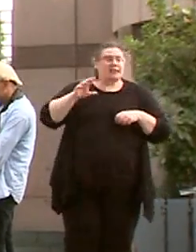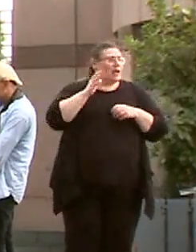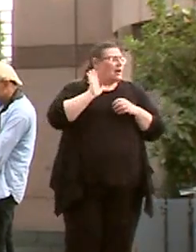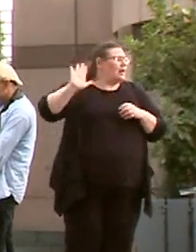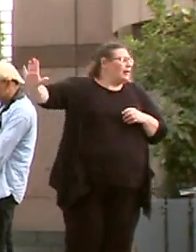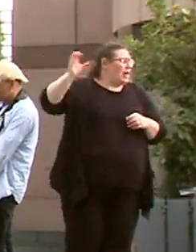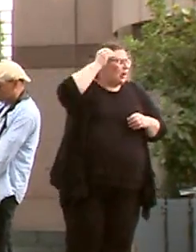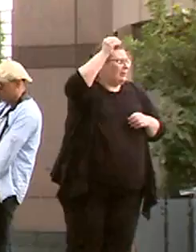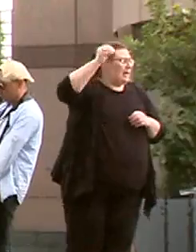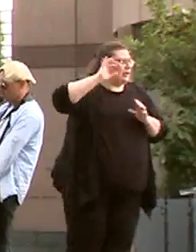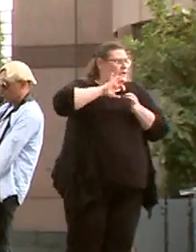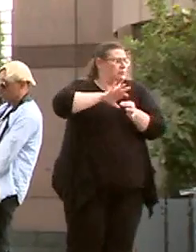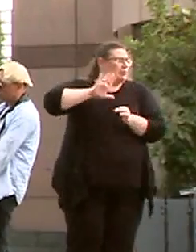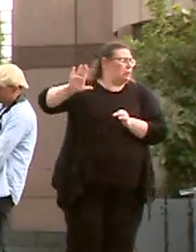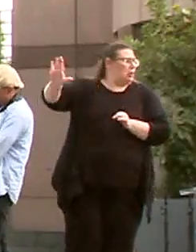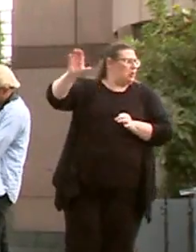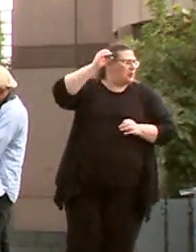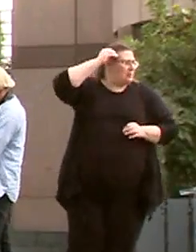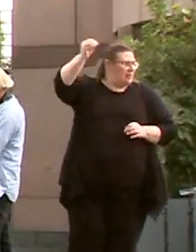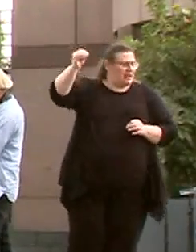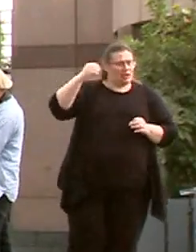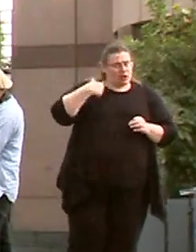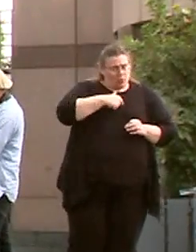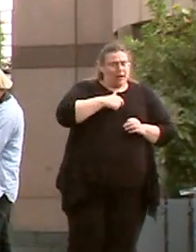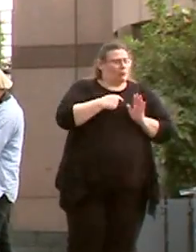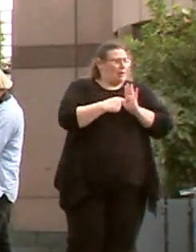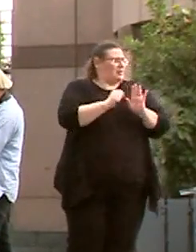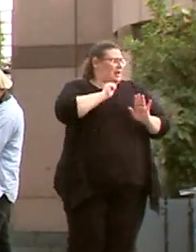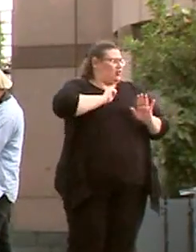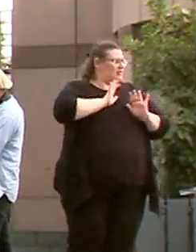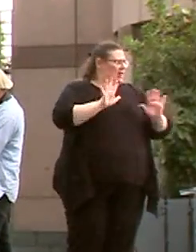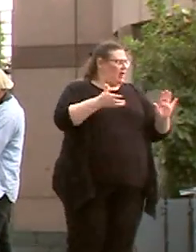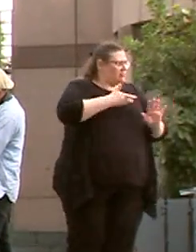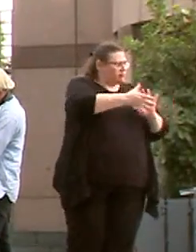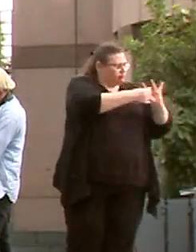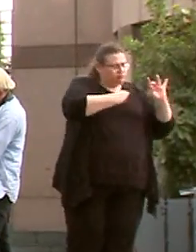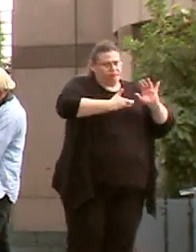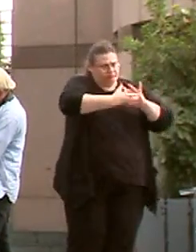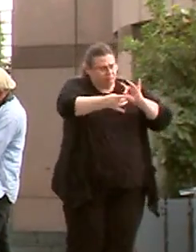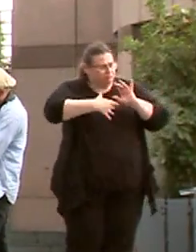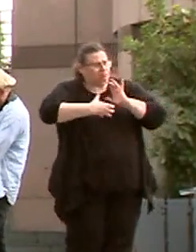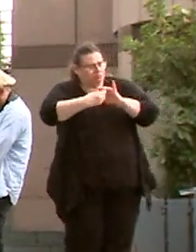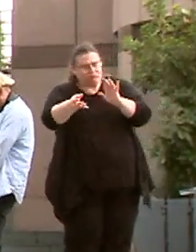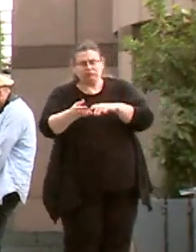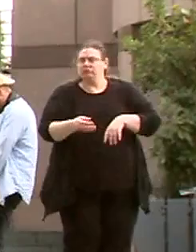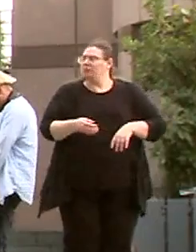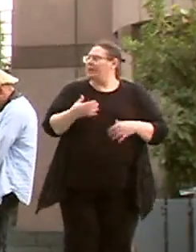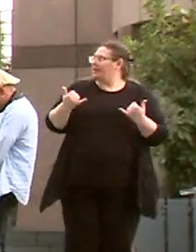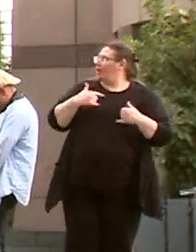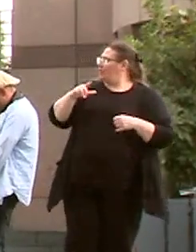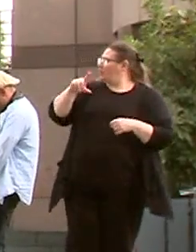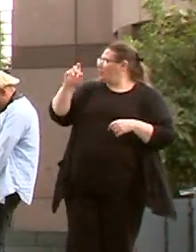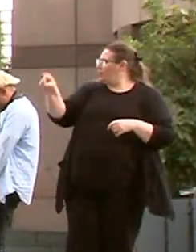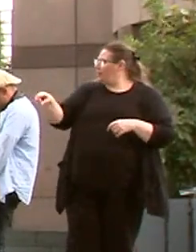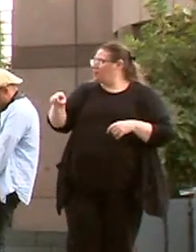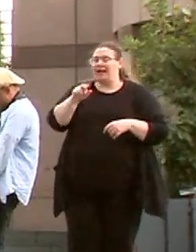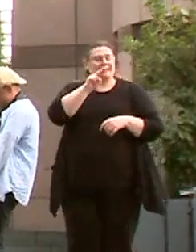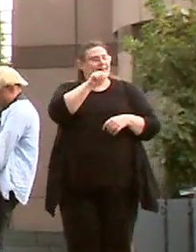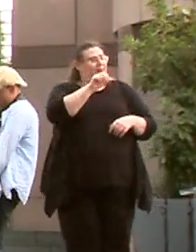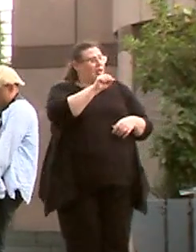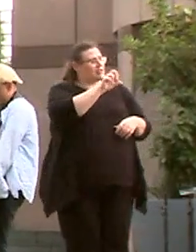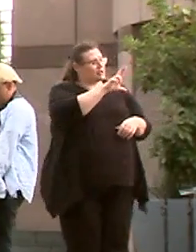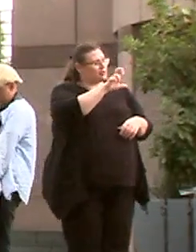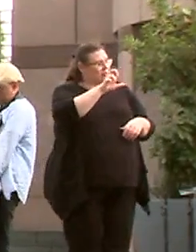own, and so we're representing ourselves here. And just, I want to give that question to